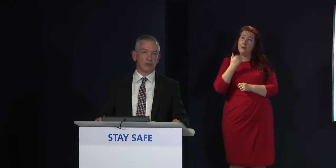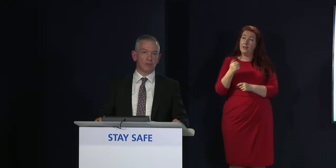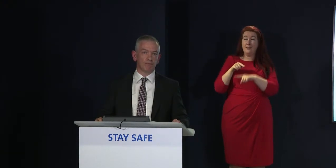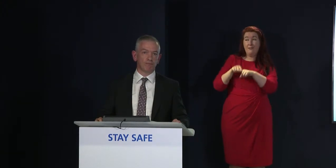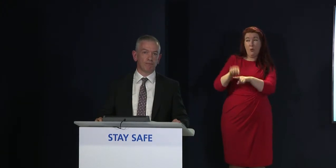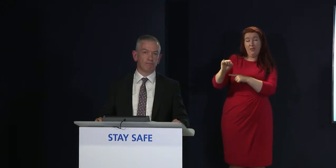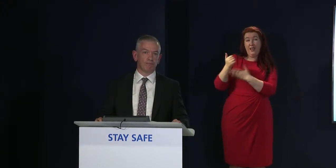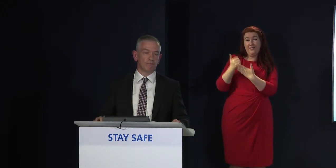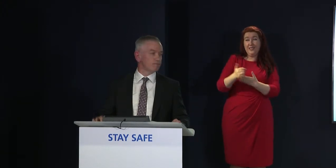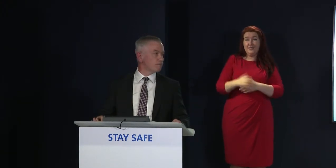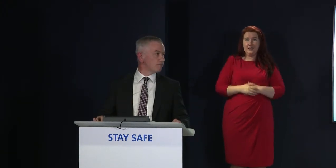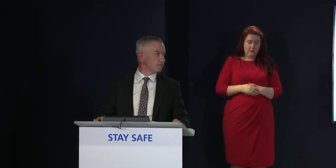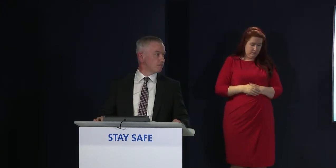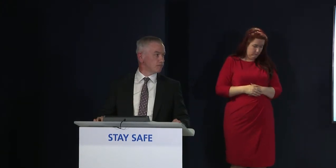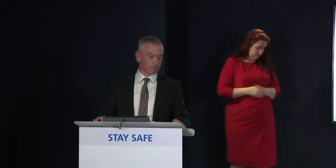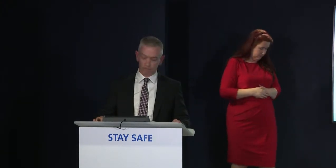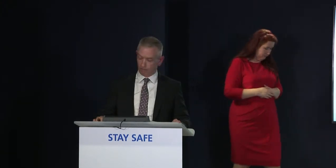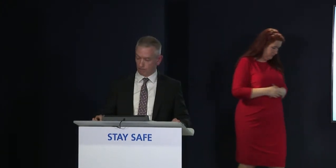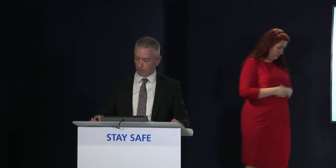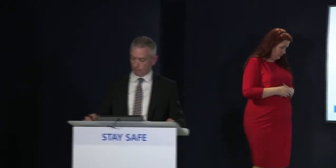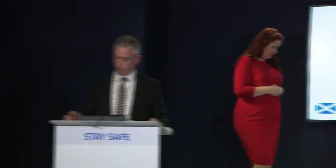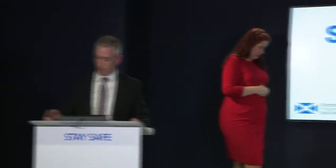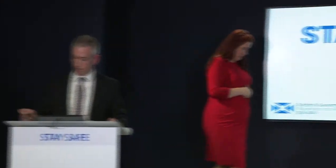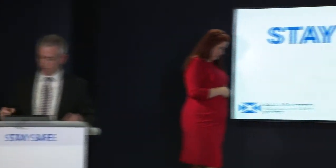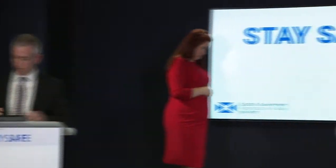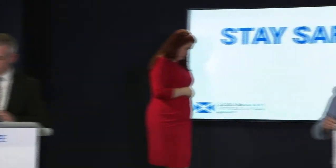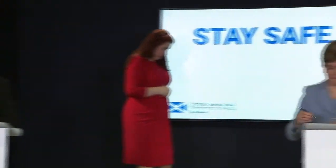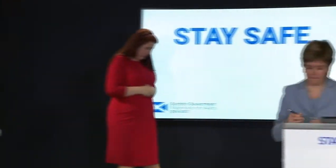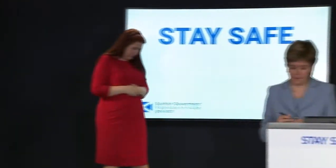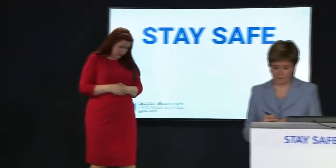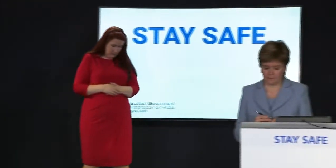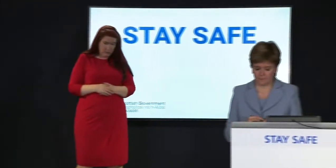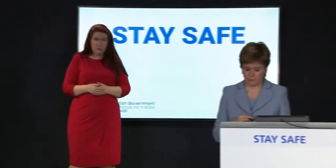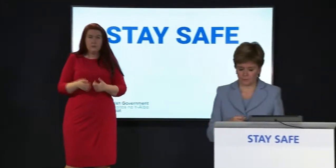you give it to them. Neil Pooran from PA.